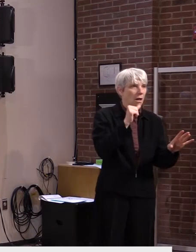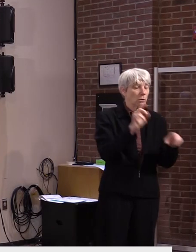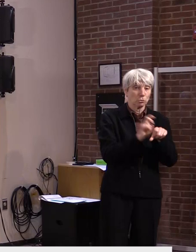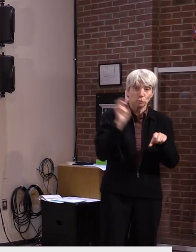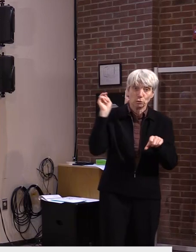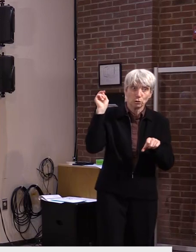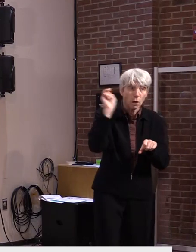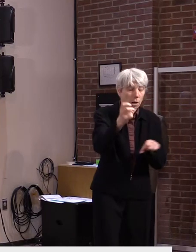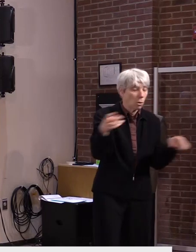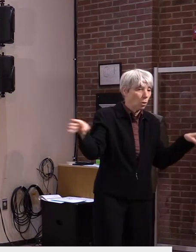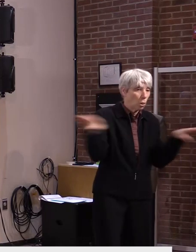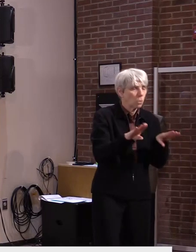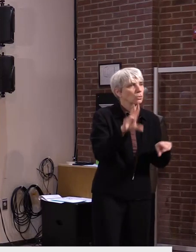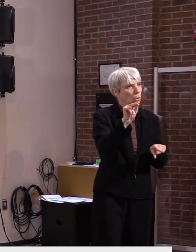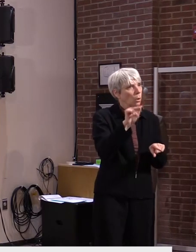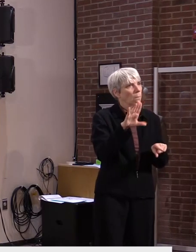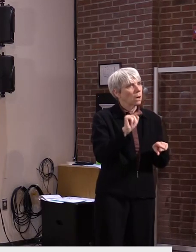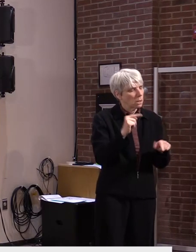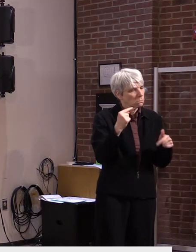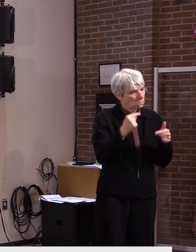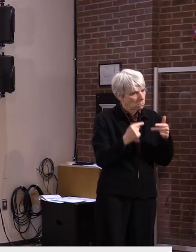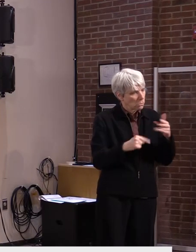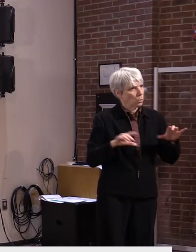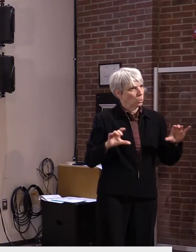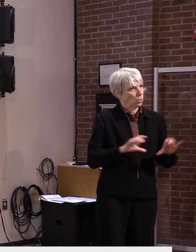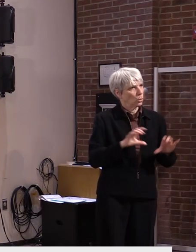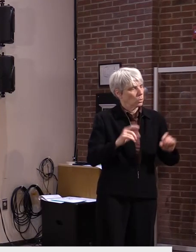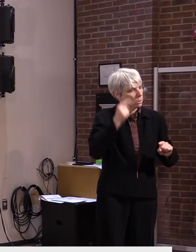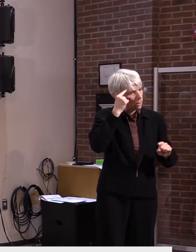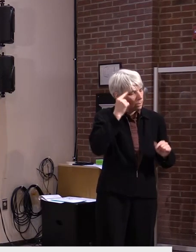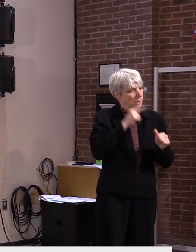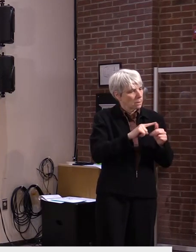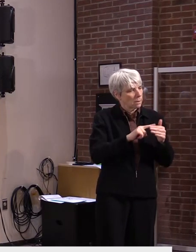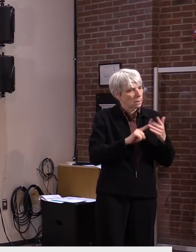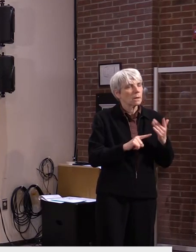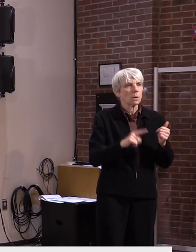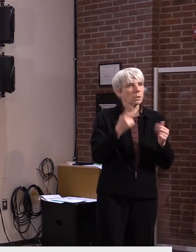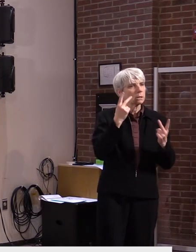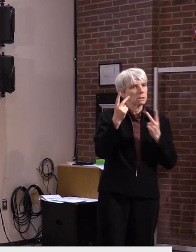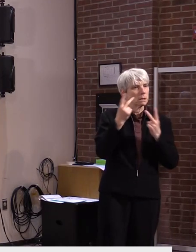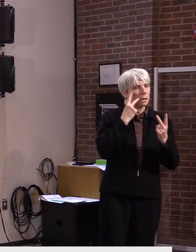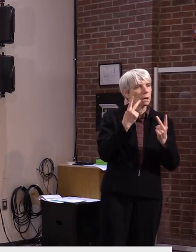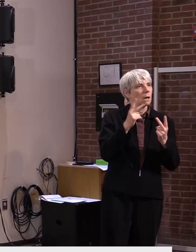again, I hope that as we're watching hospitalizations,